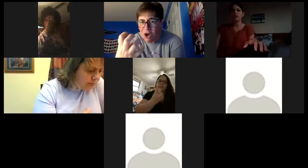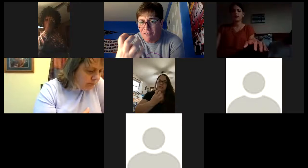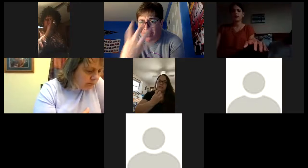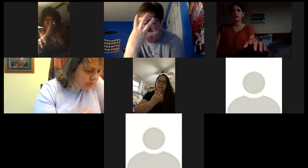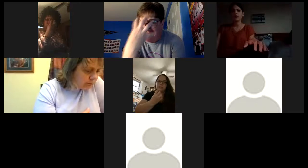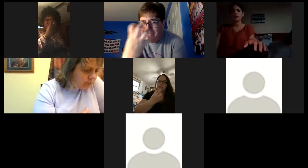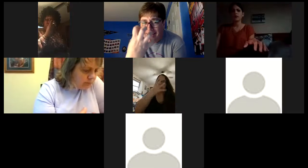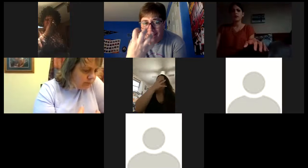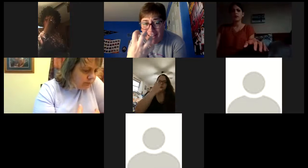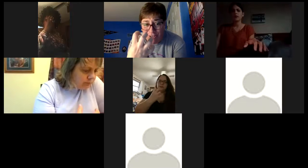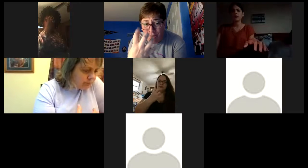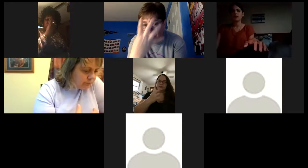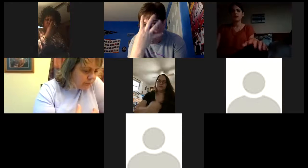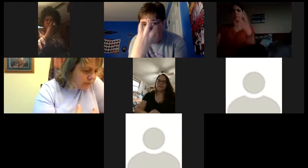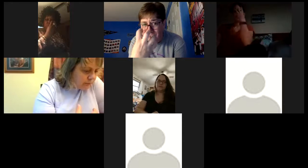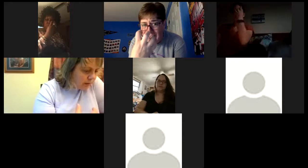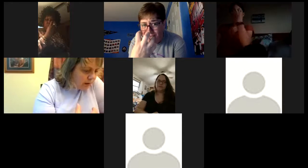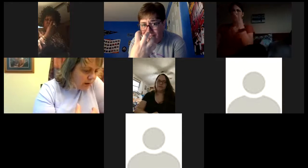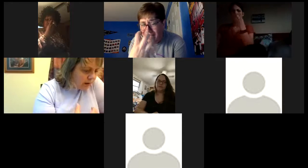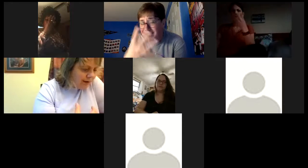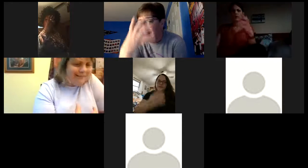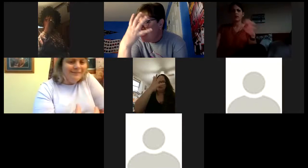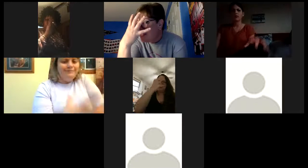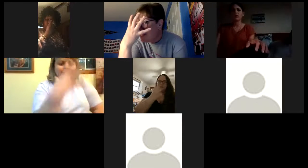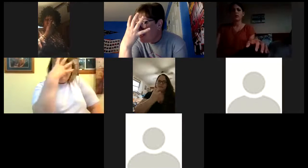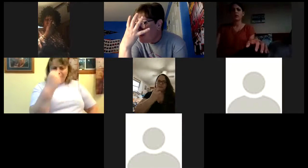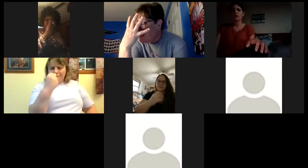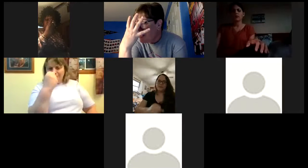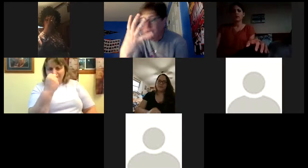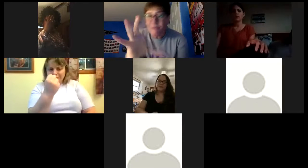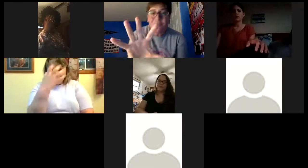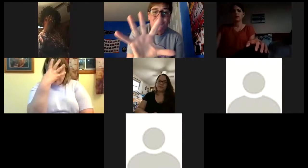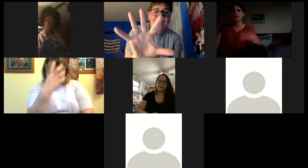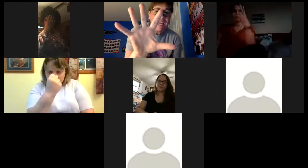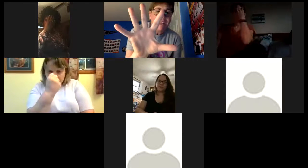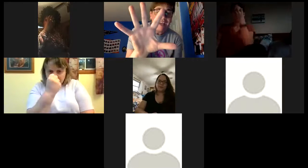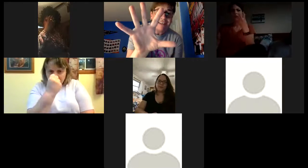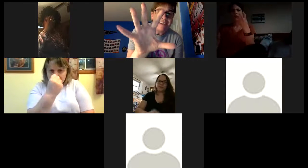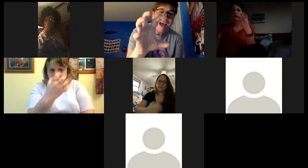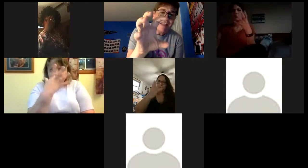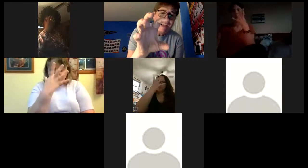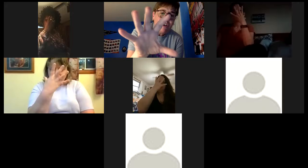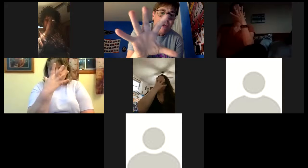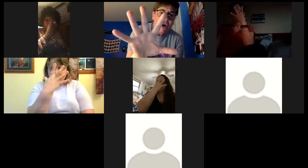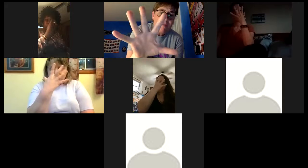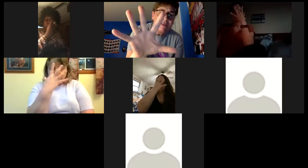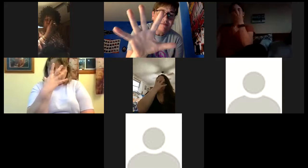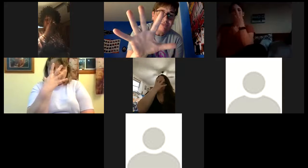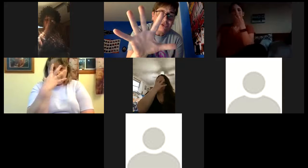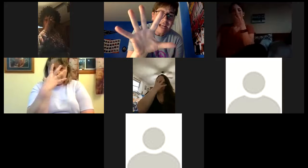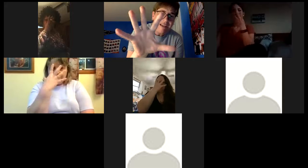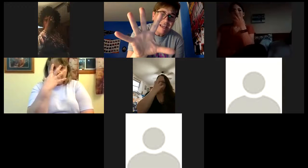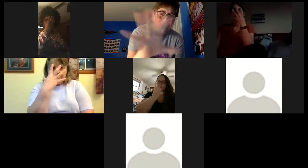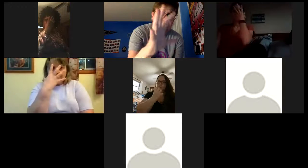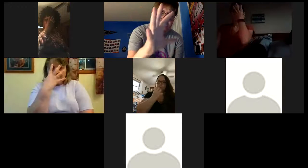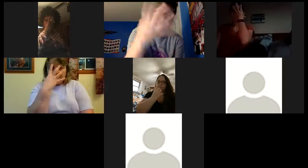face off and you're putting on your mad face. So you put your hand kind of not like a claw, but